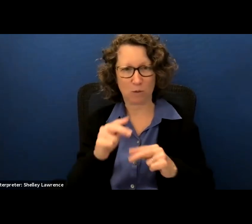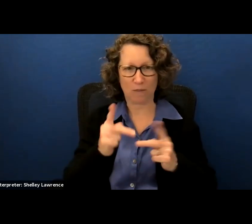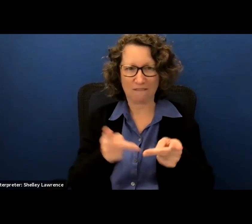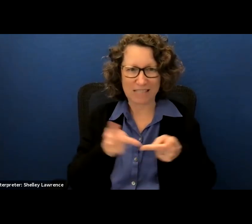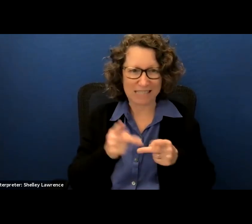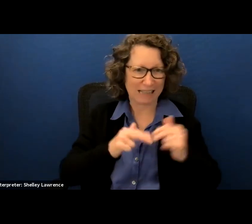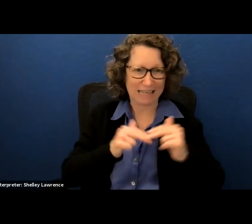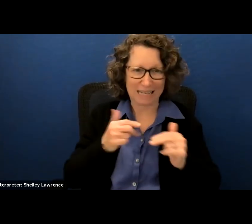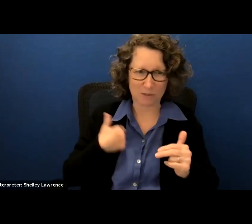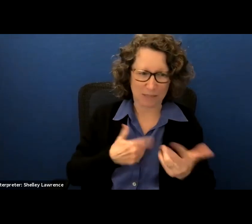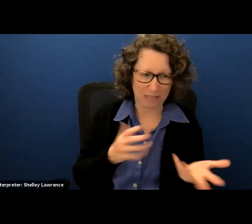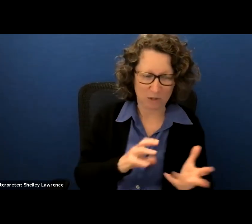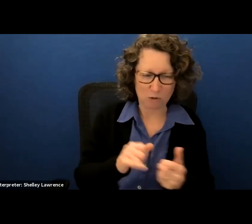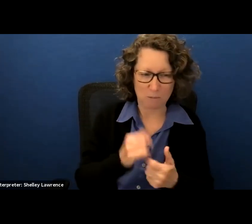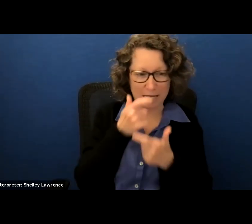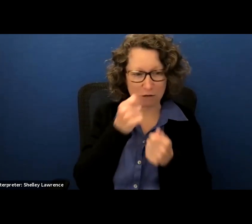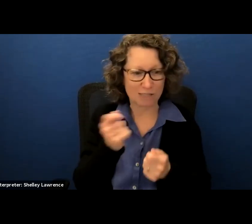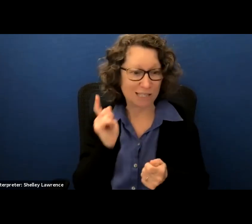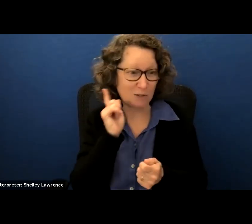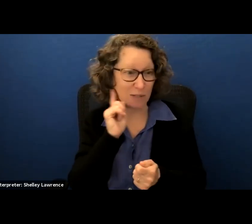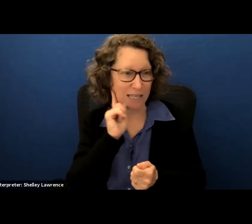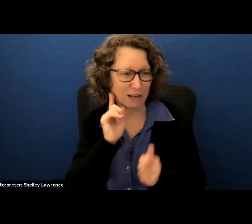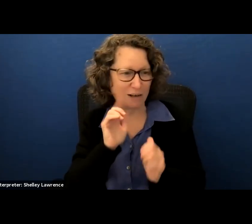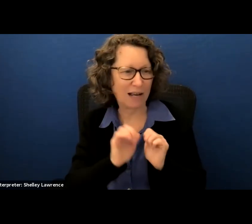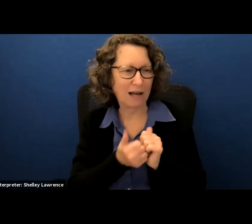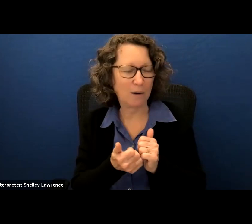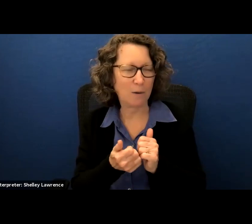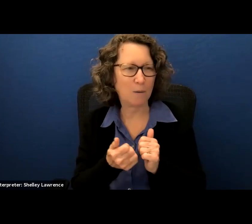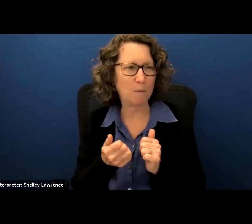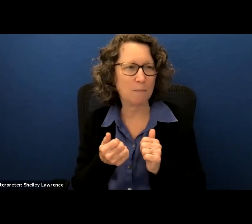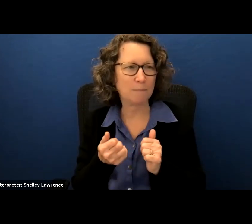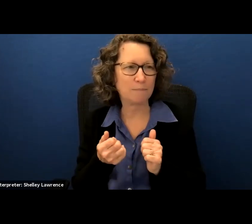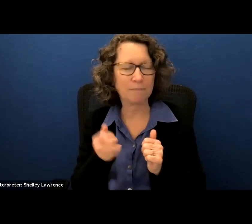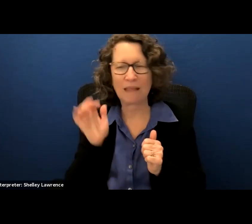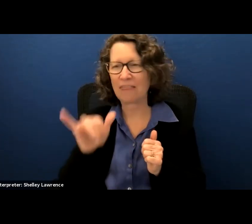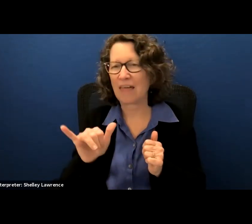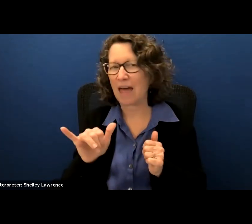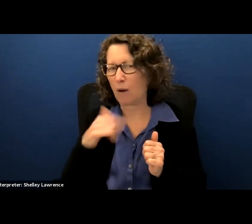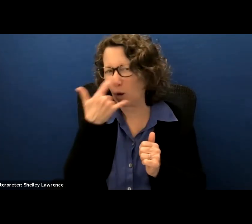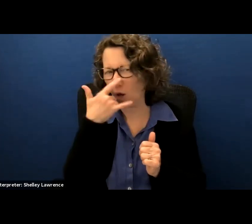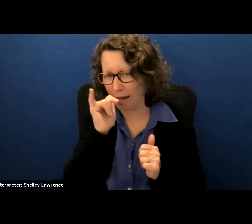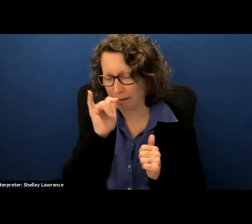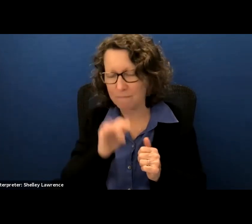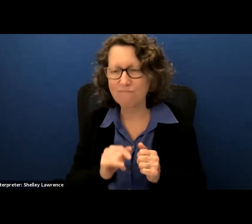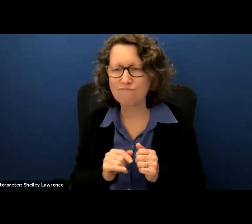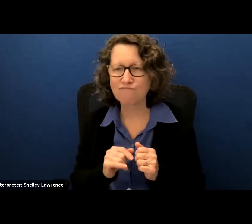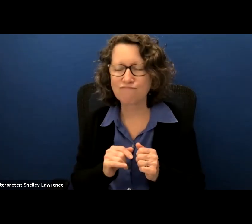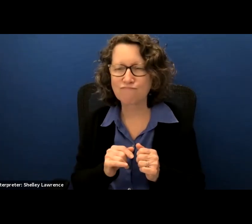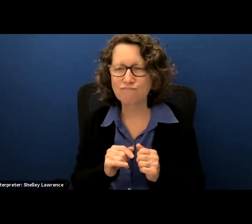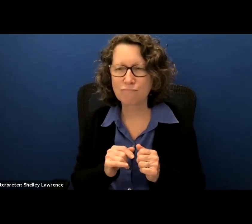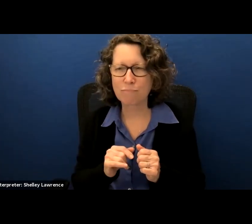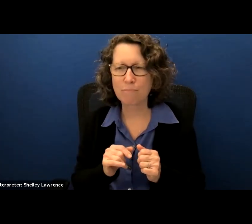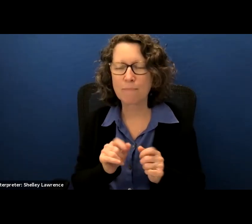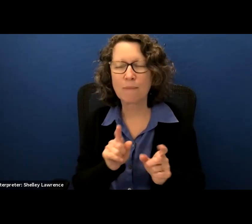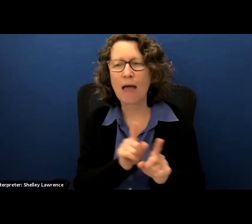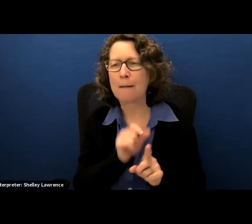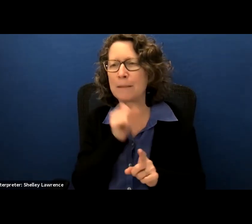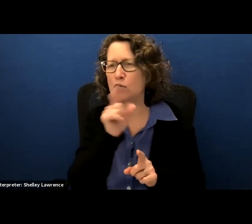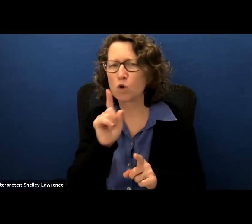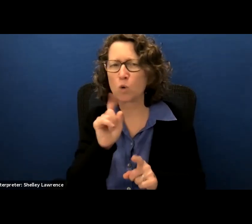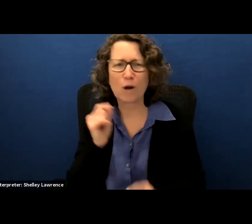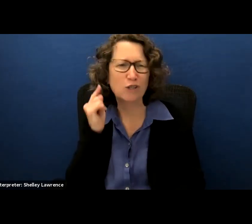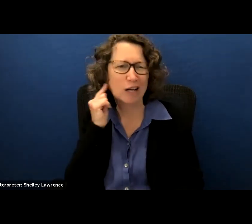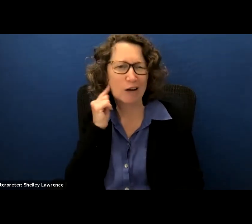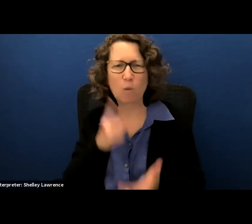do. Yes. So it'll be interesting to hearing how that will be. And I'm not sure where you're hearing, so